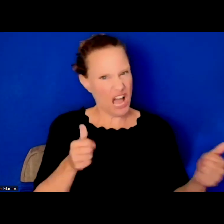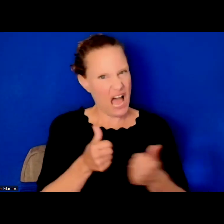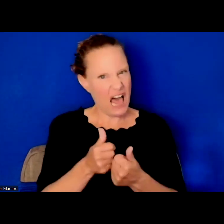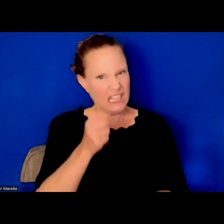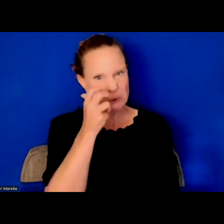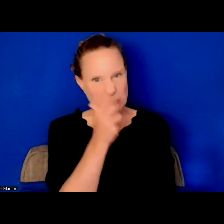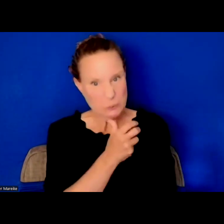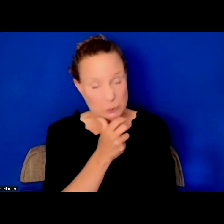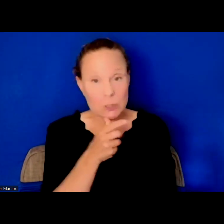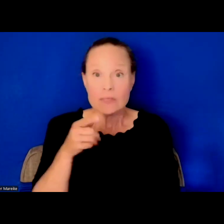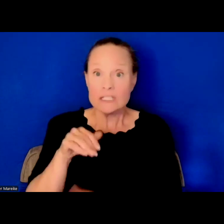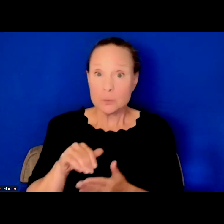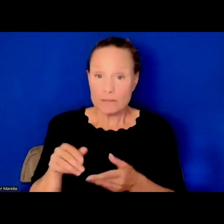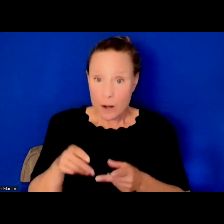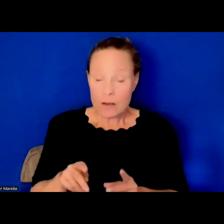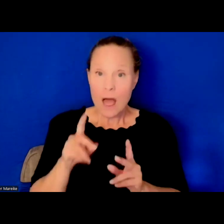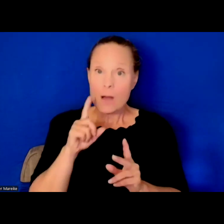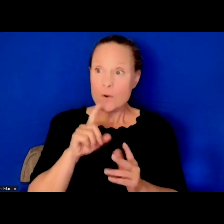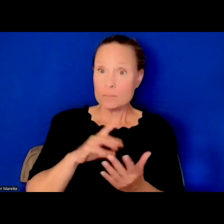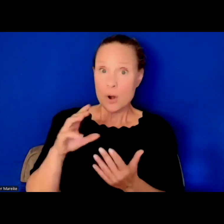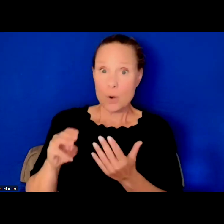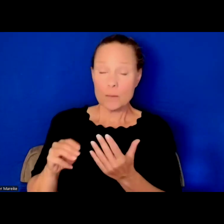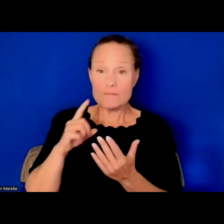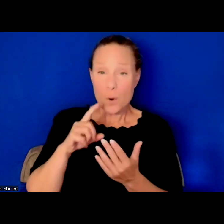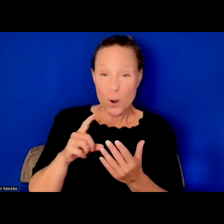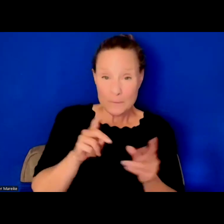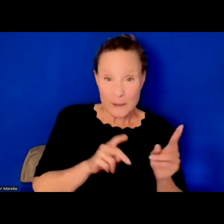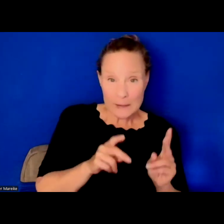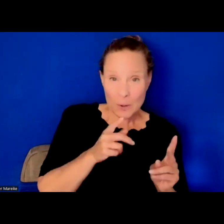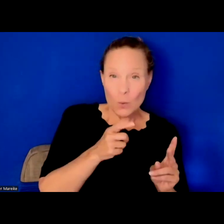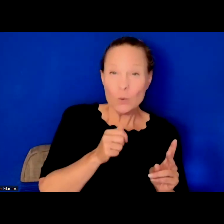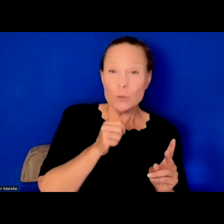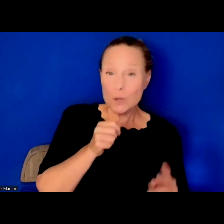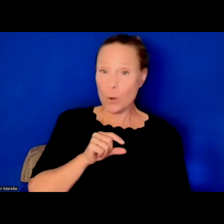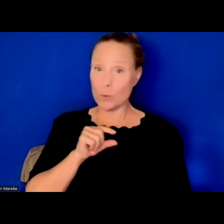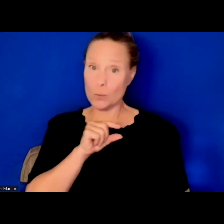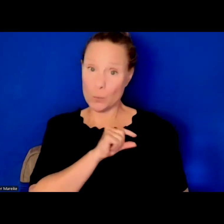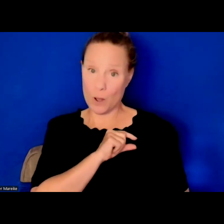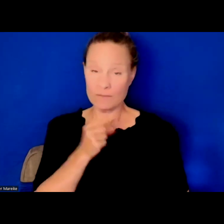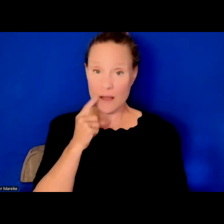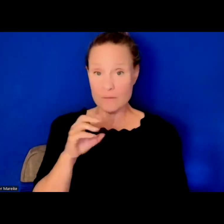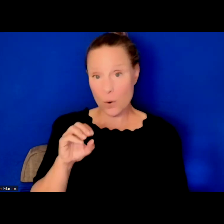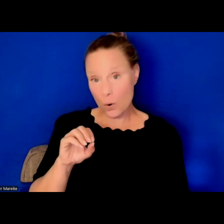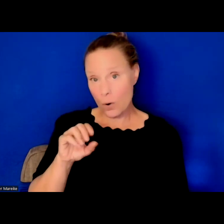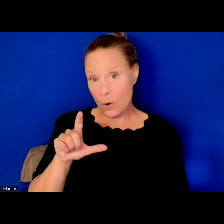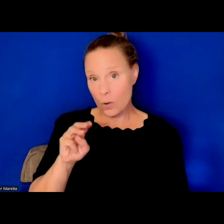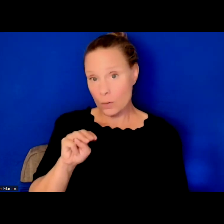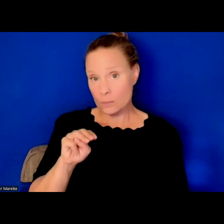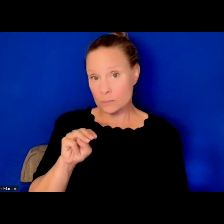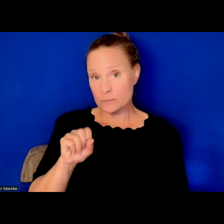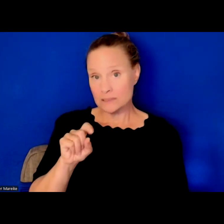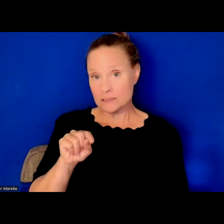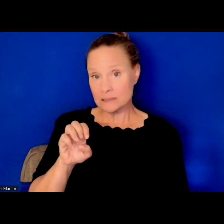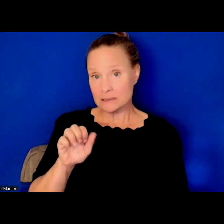this waiver allow programs for individuals that do not qualify for Olmstead to now qualify for the